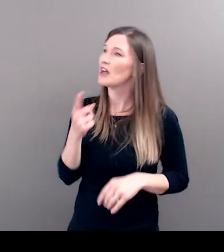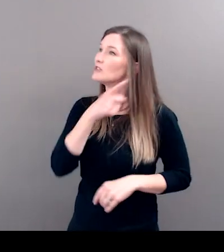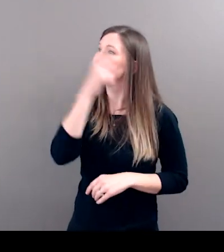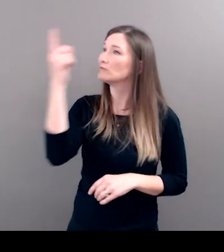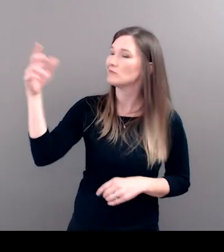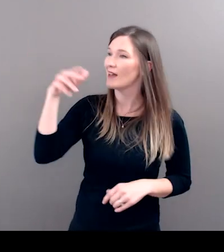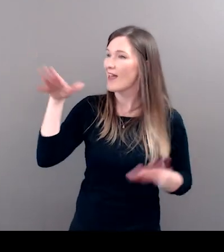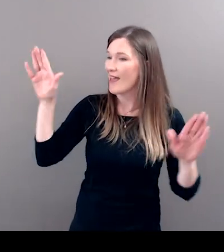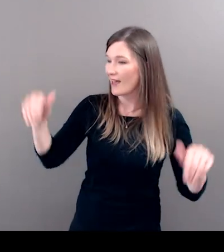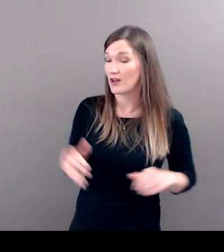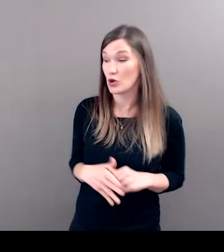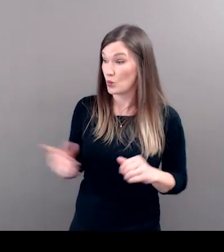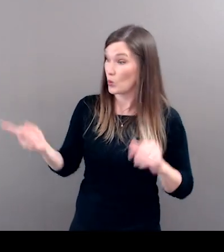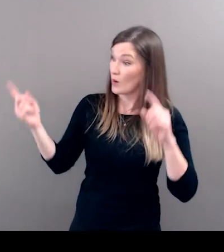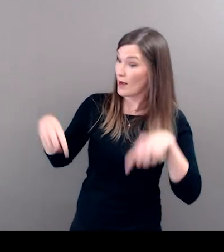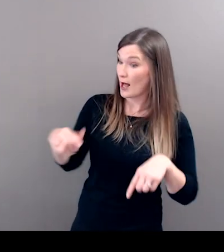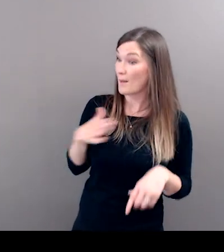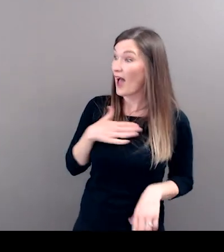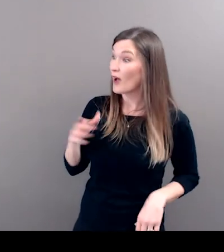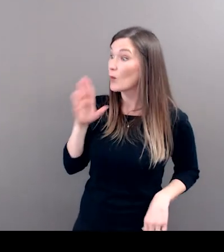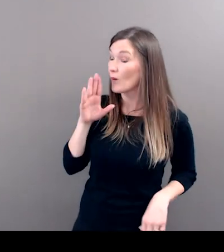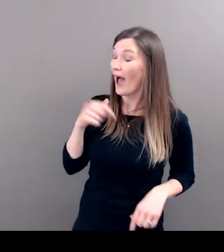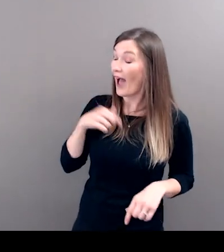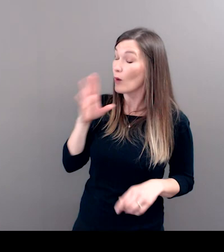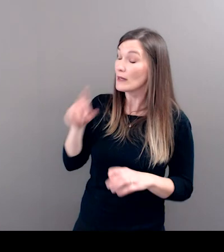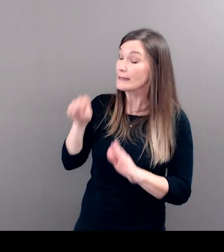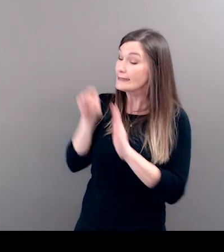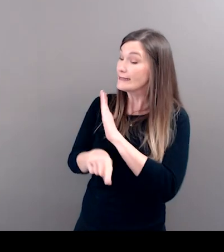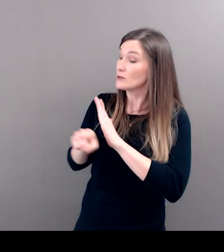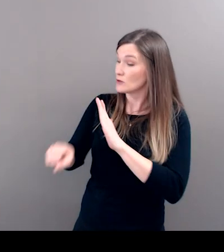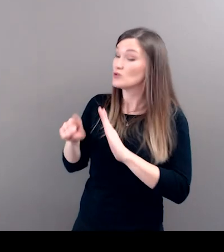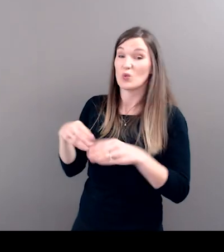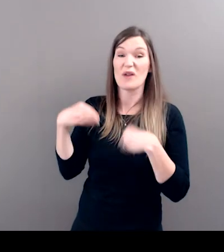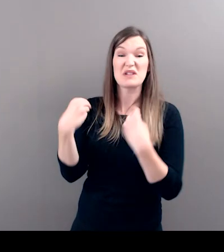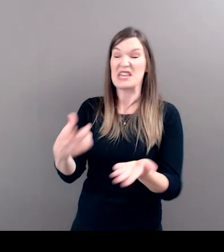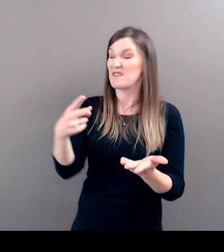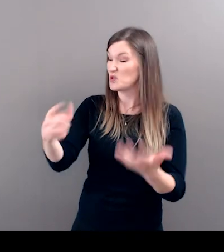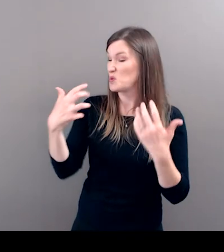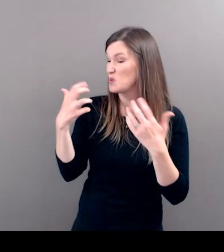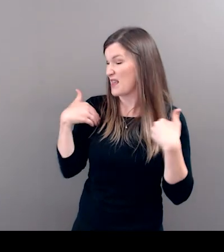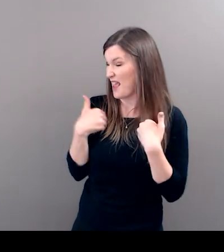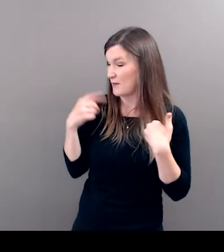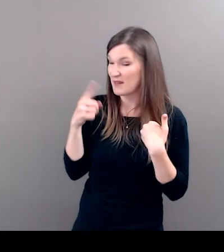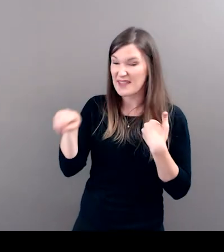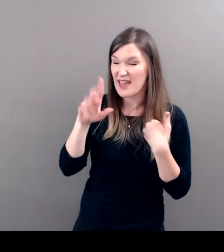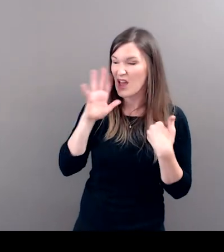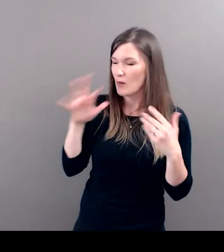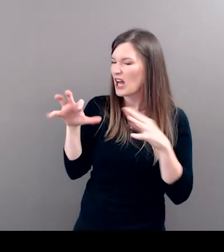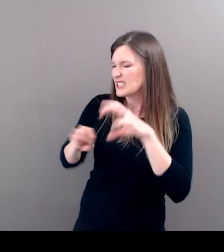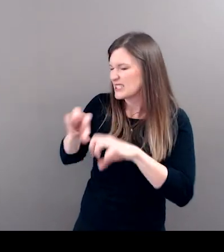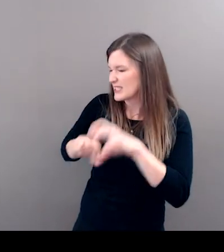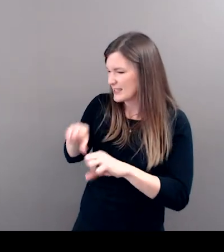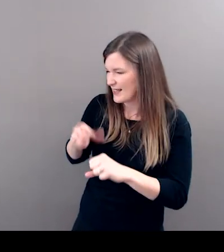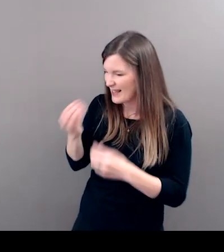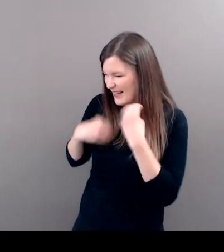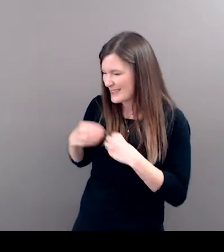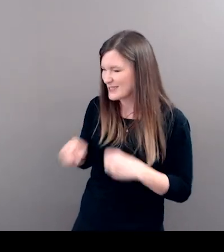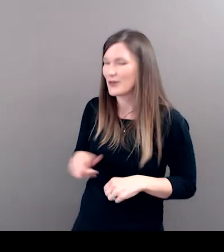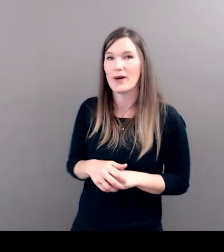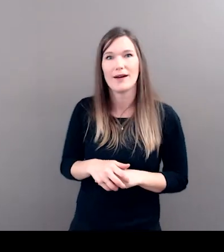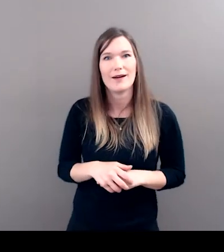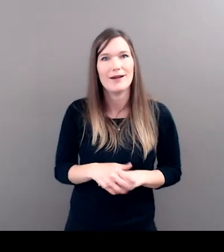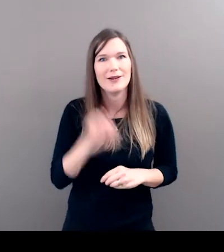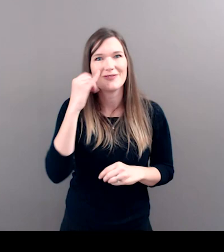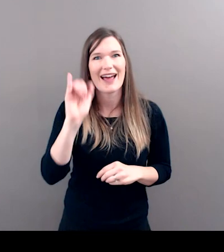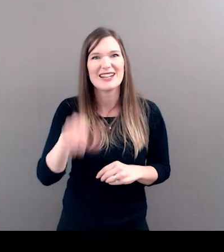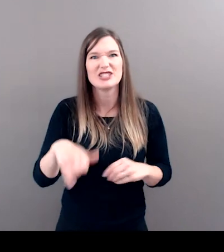and I'm going to kill you and the animals are going to eat you. I mean, who says that? Can you imagine being at school? Yo, man,